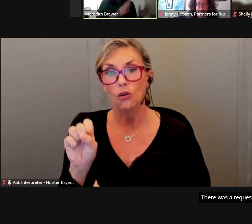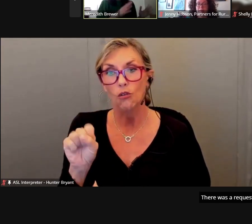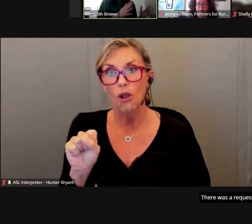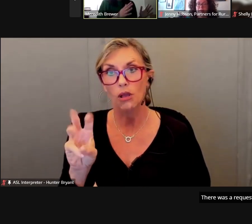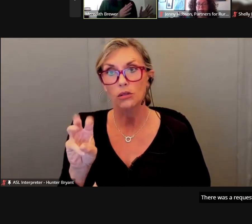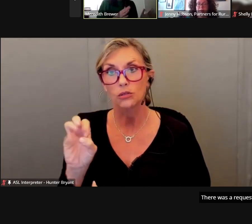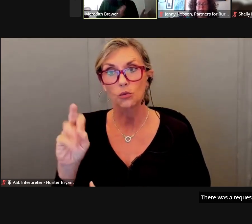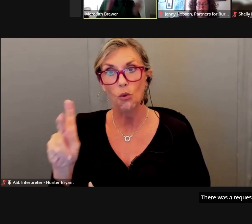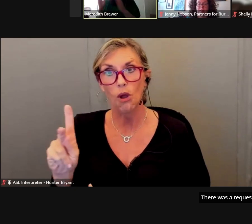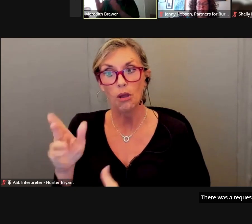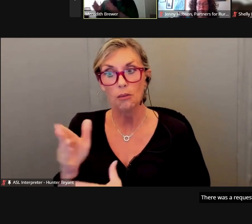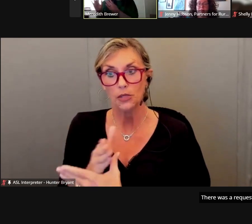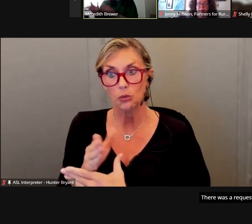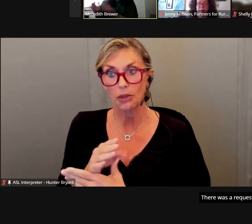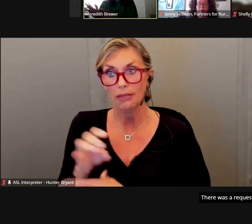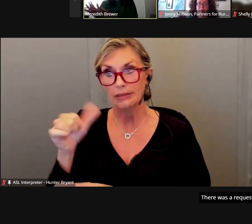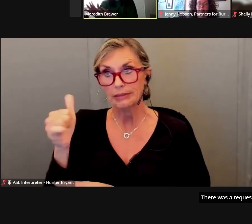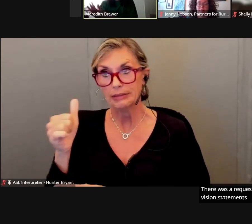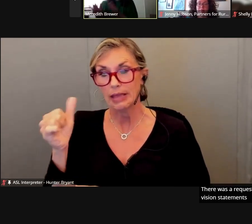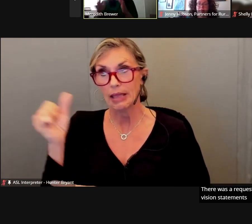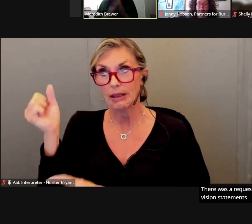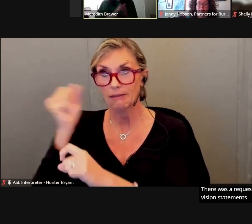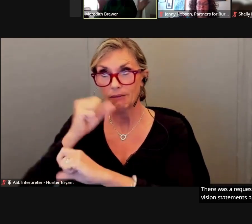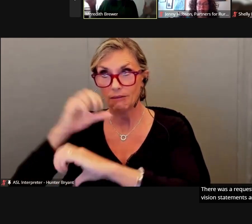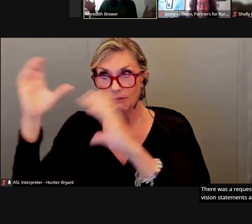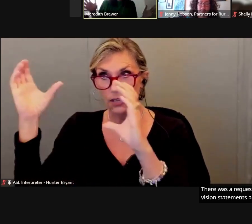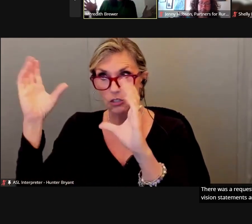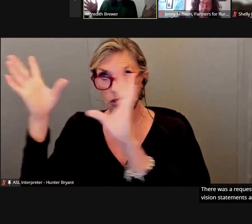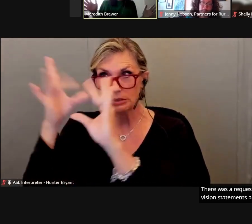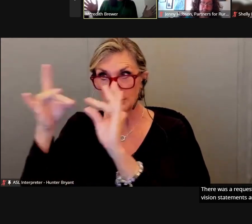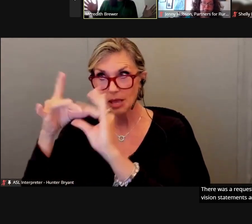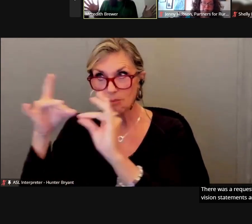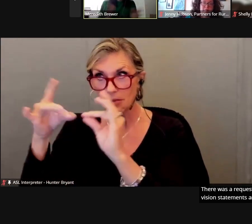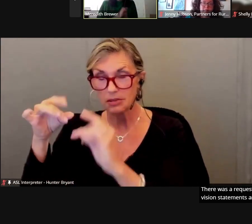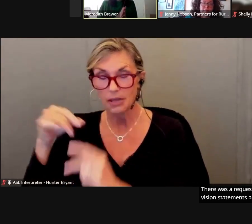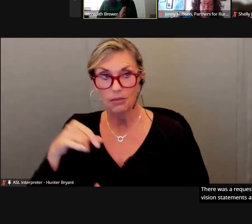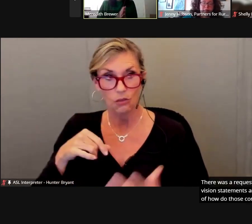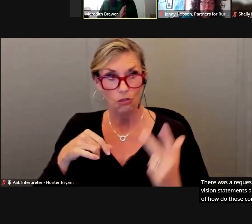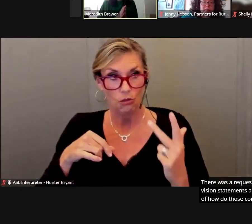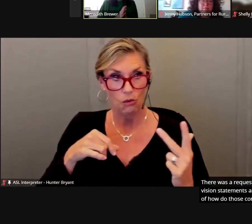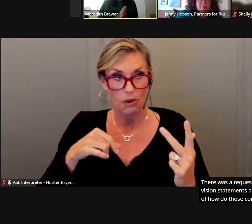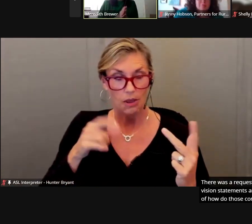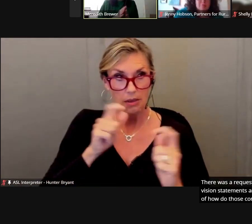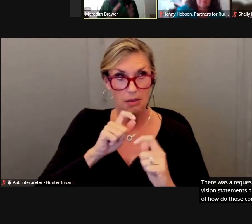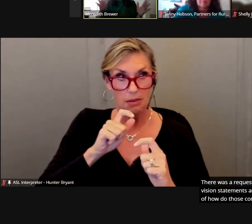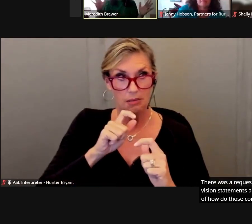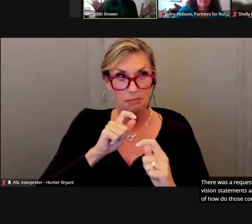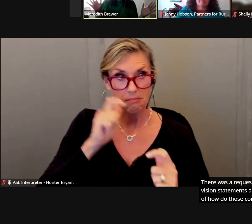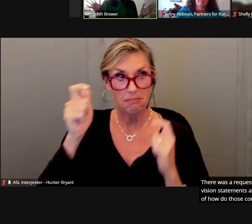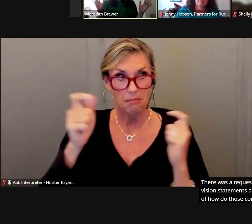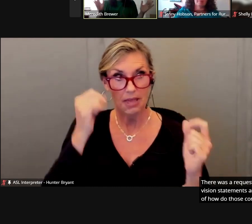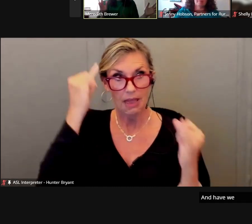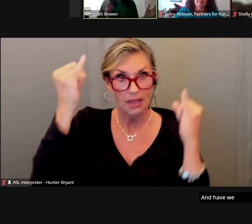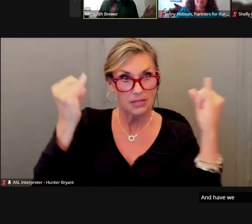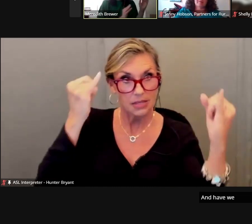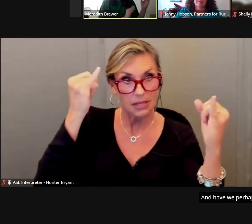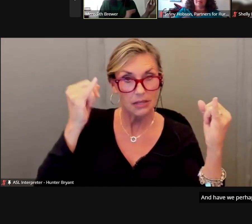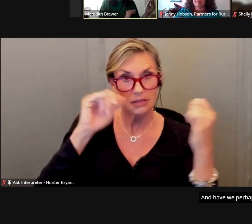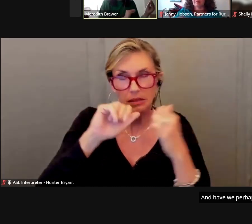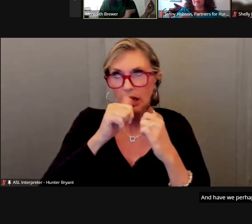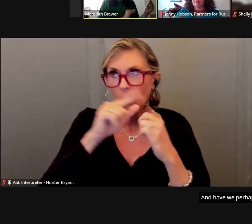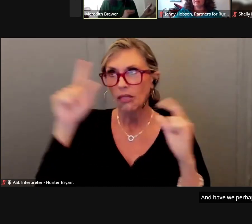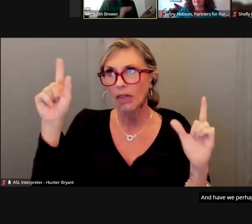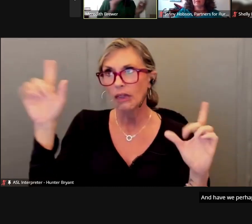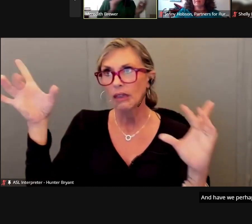vision statements and the 3 big ideas, and sort of how do those connect and have we perhaps lost some of the